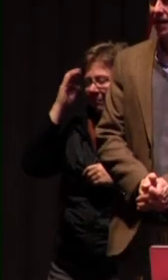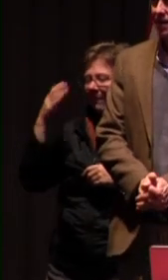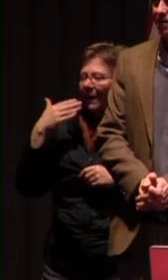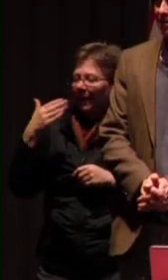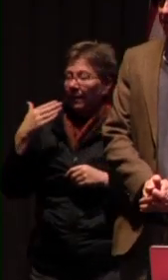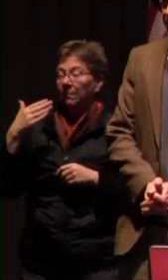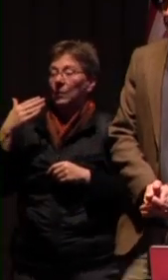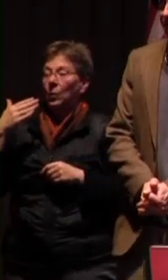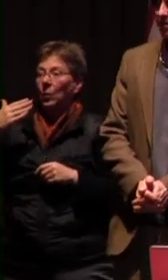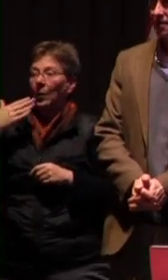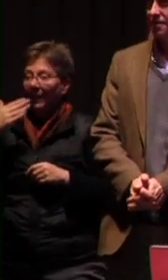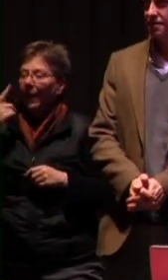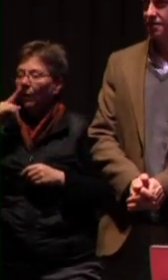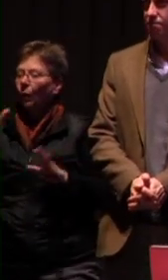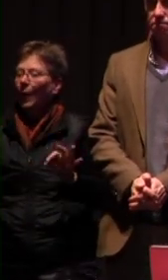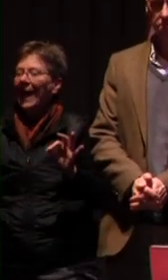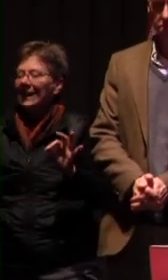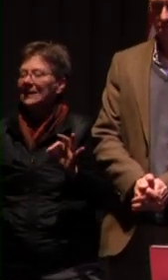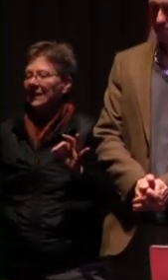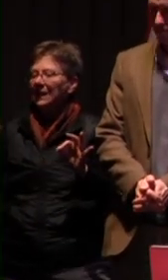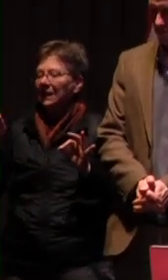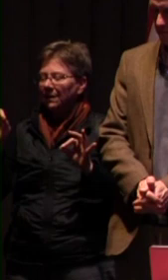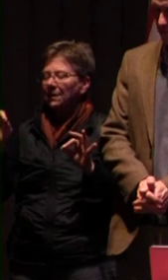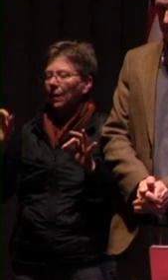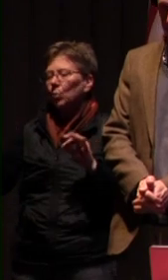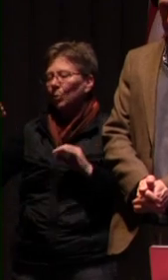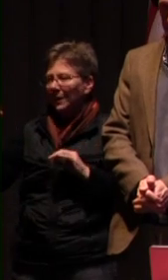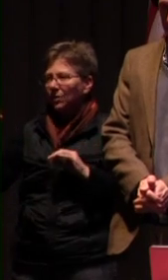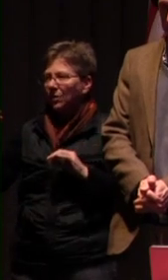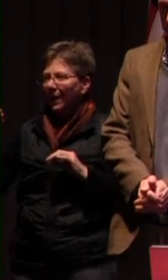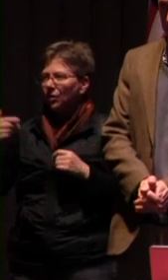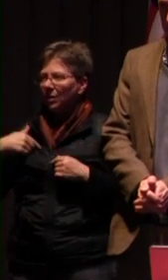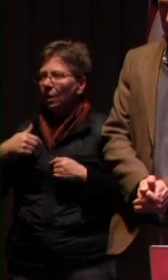Thank you for this excellent, brilliant